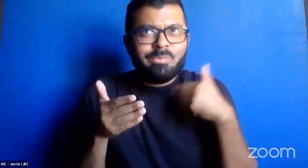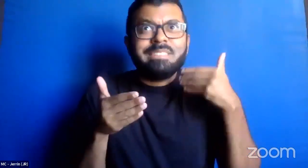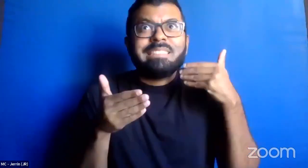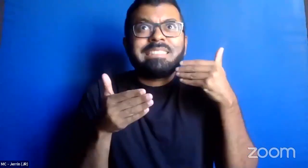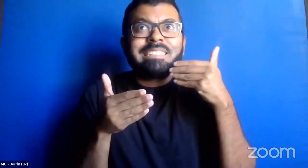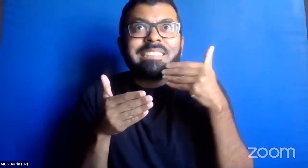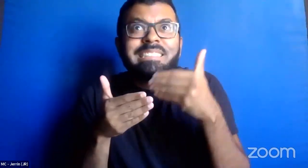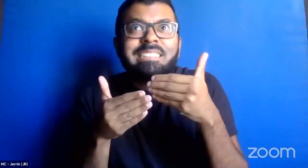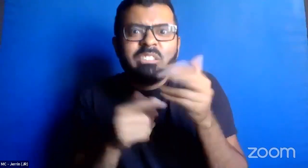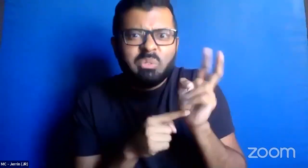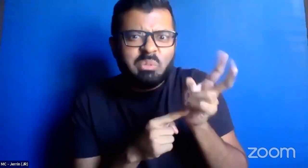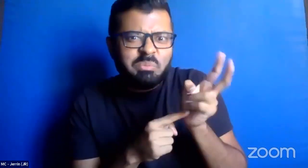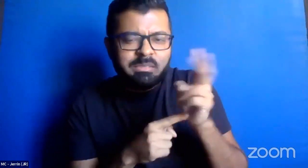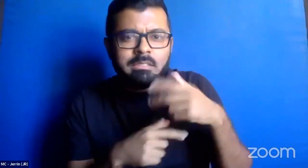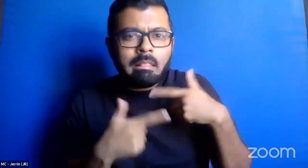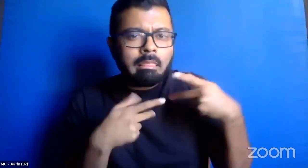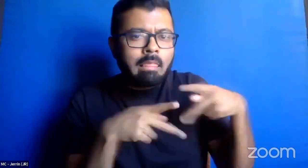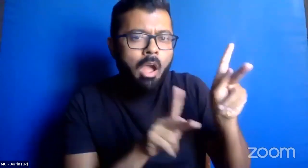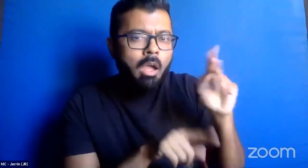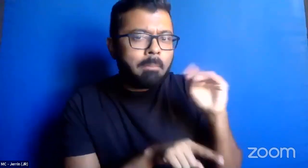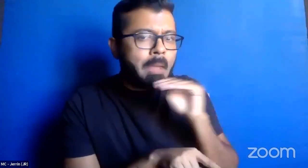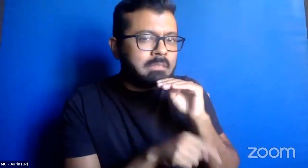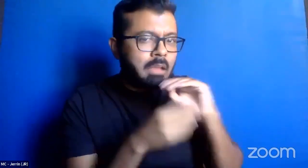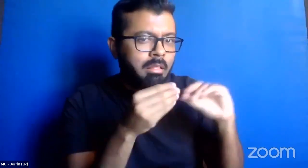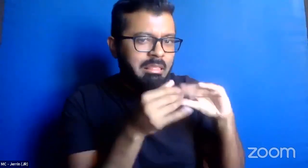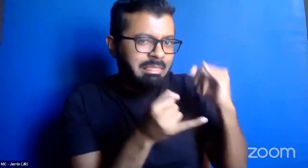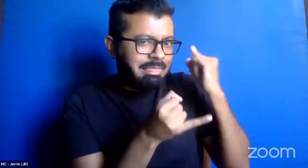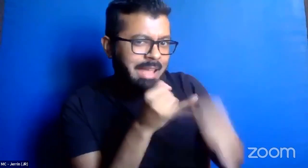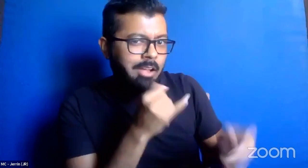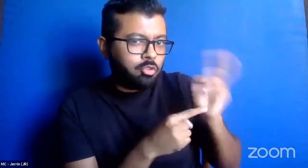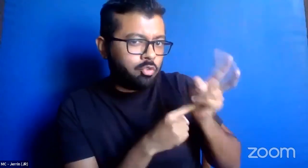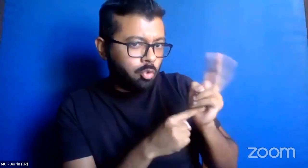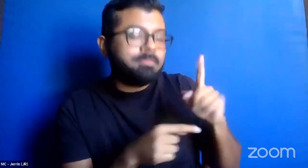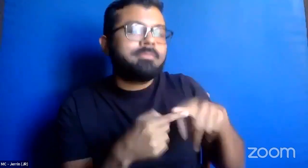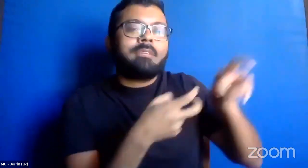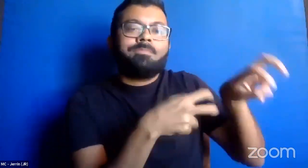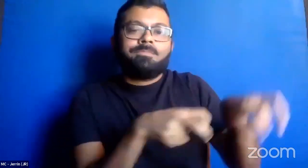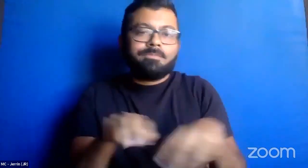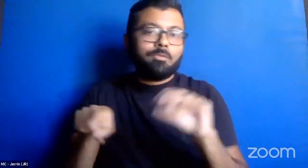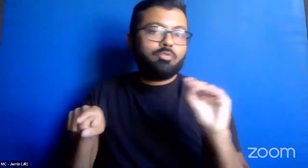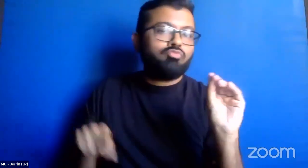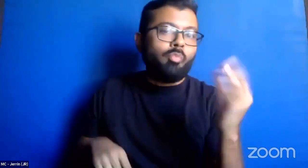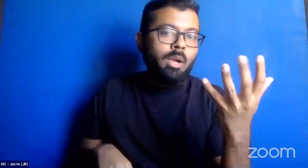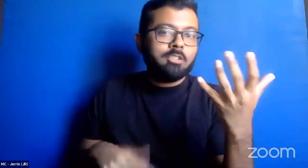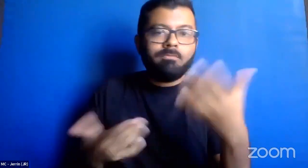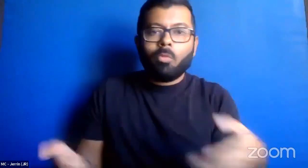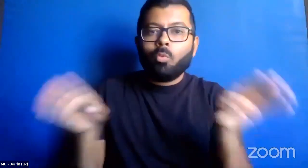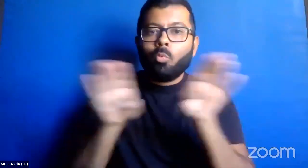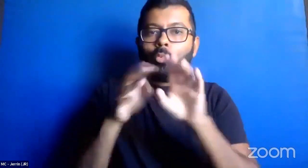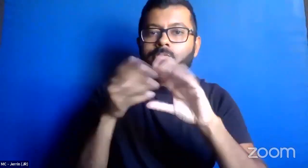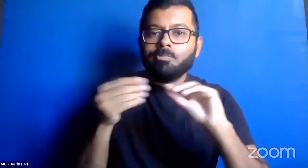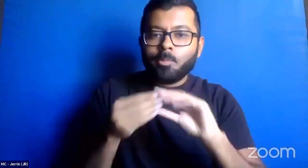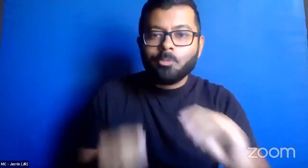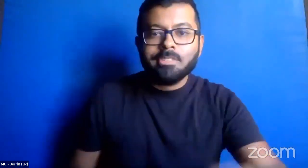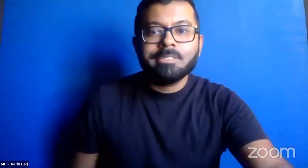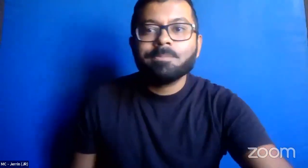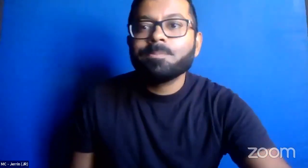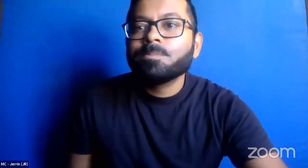Thank you. We are now at that point where we have just 2 minutes left. I'd like to allow Michelle to share in those final 2